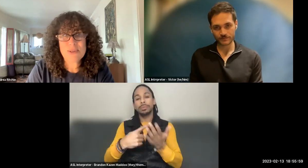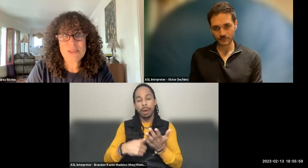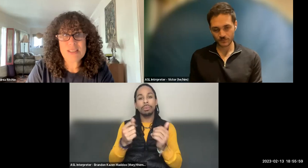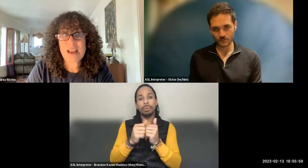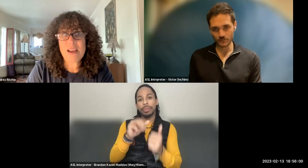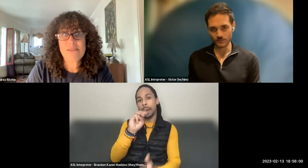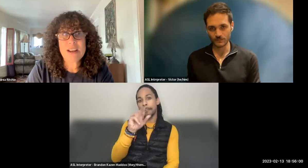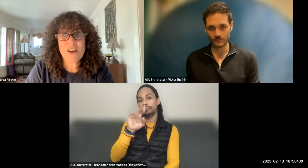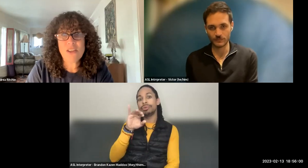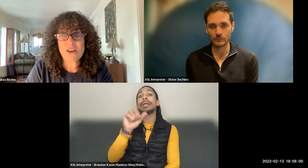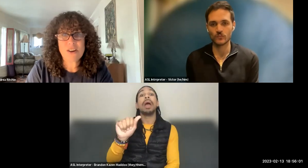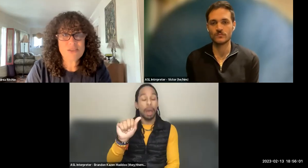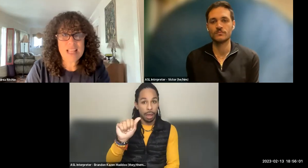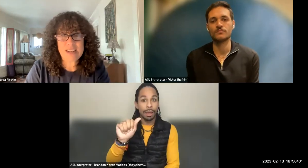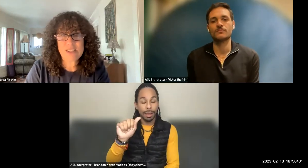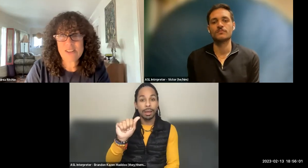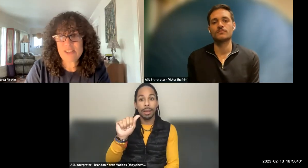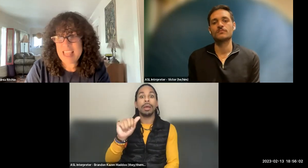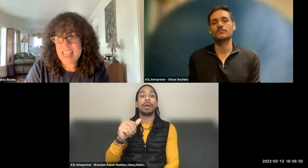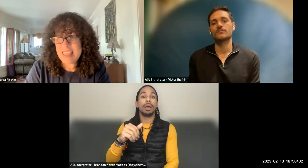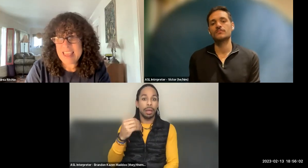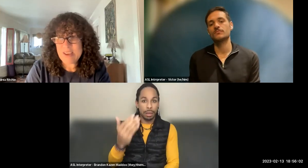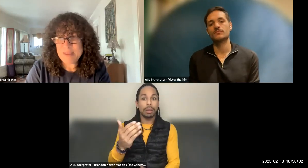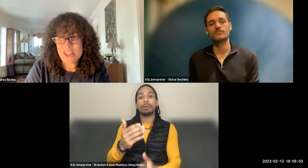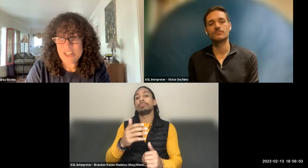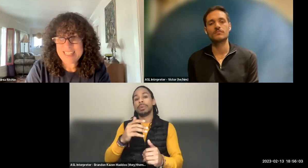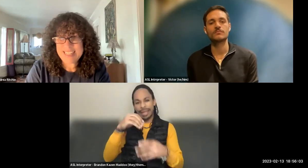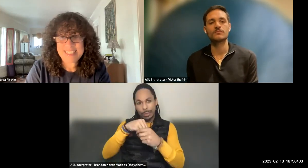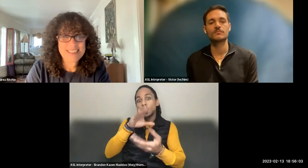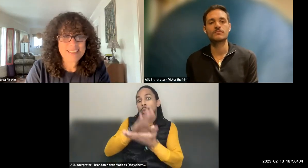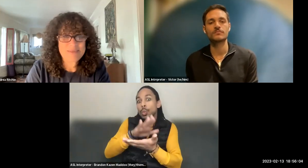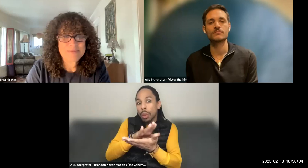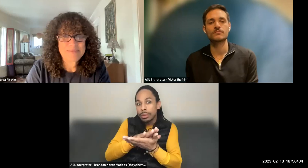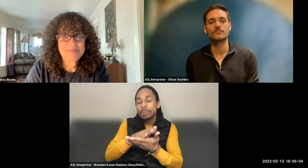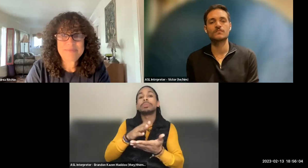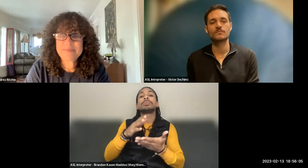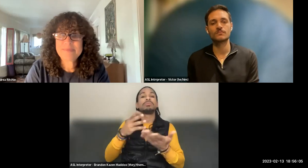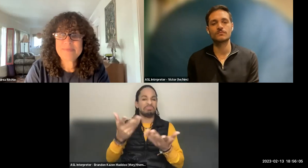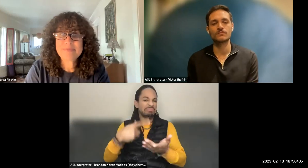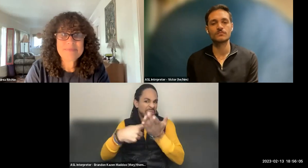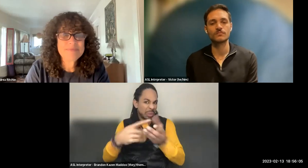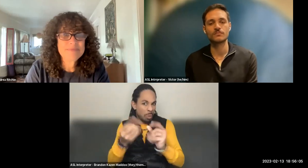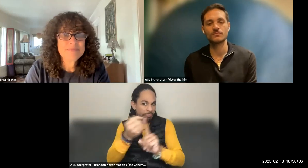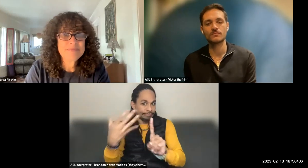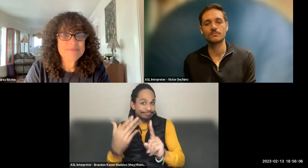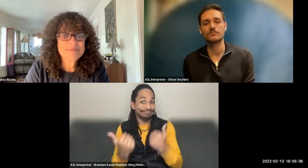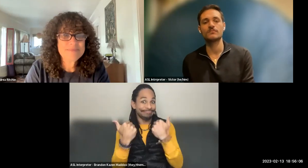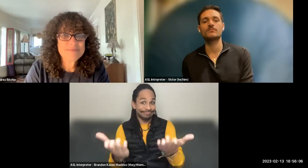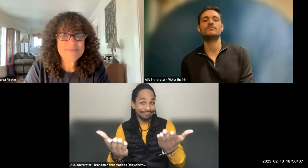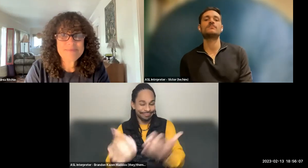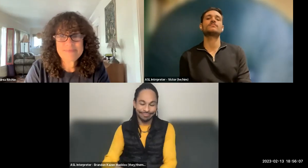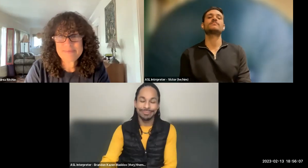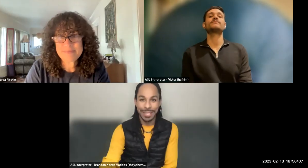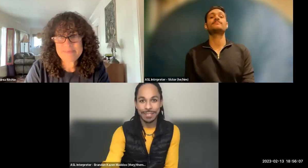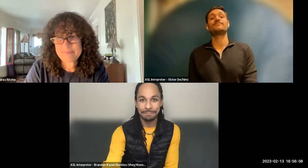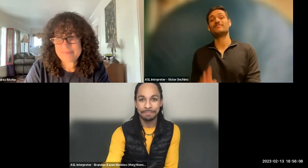police-free schools, free of all the carceral actors that you mentioned. Thank you so much.